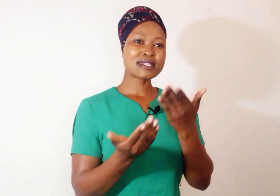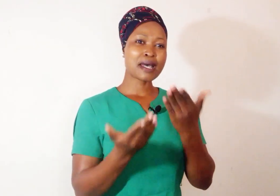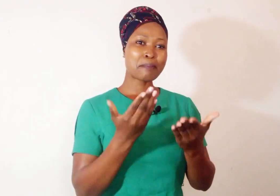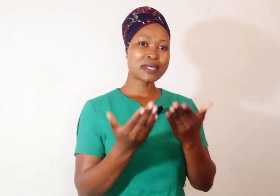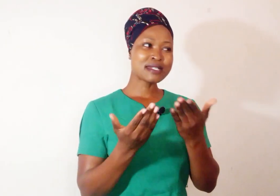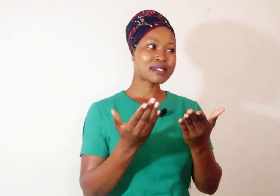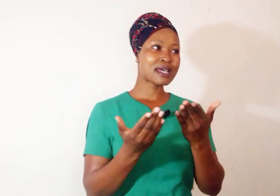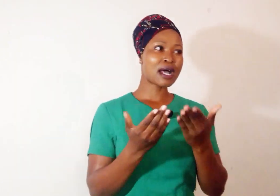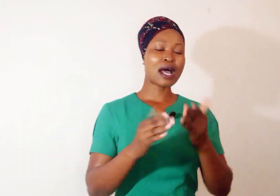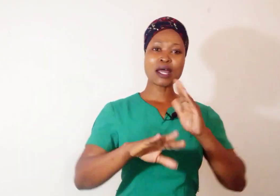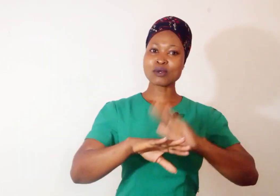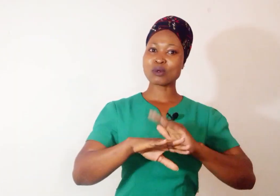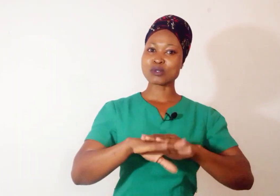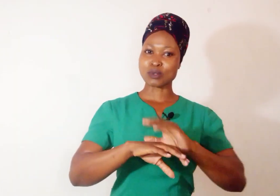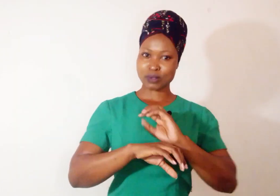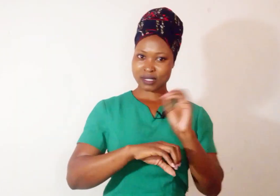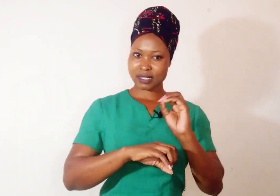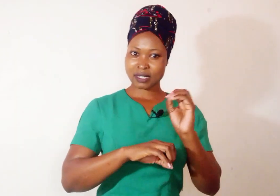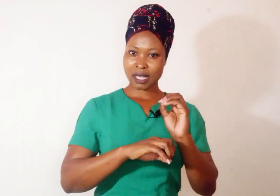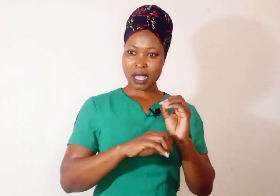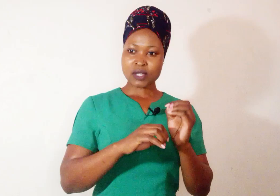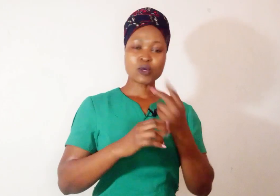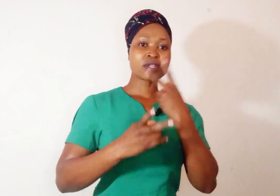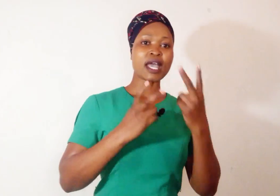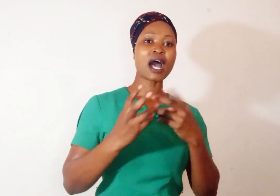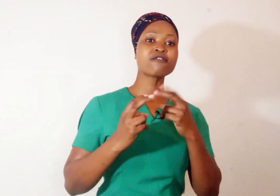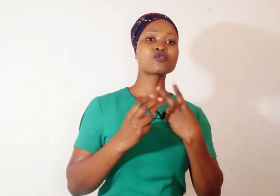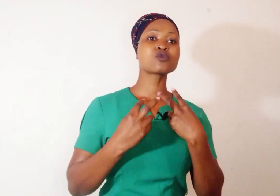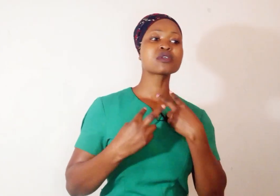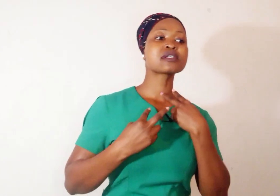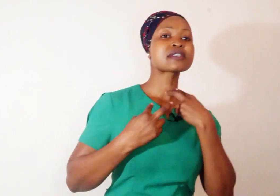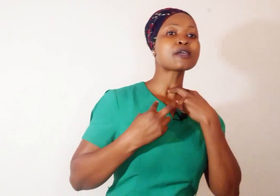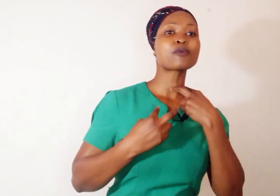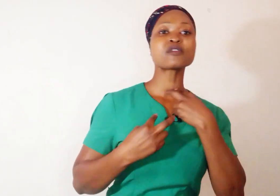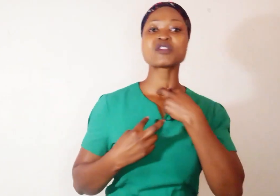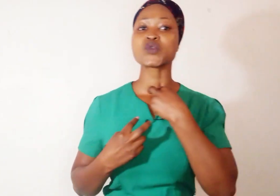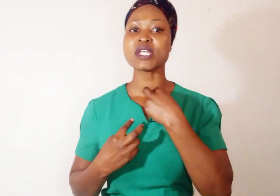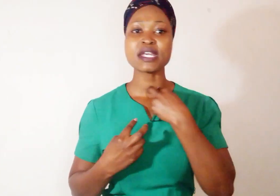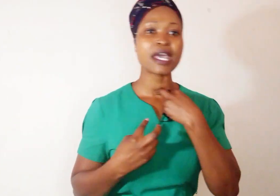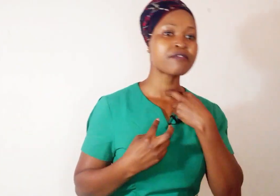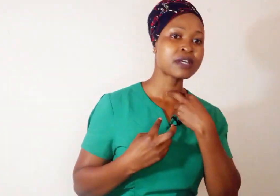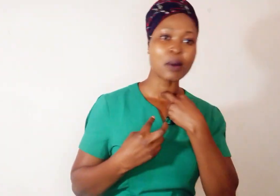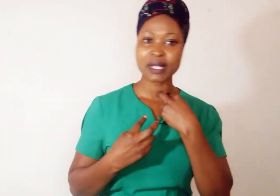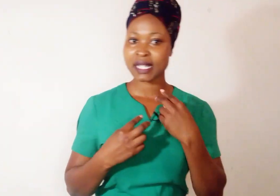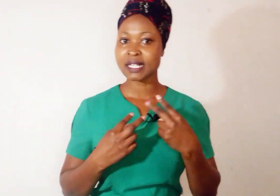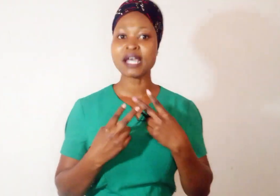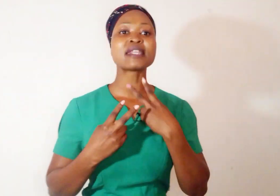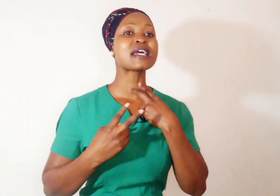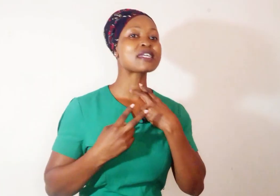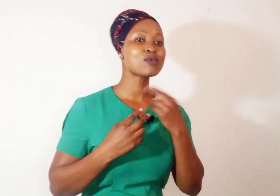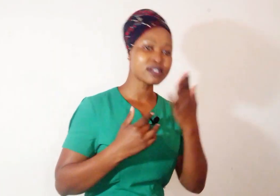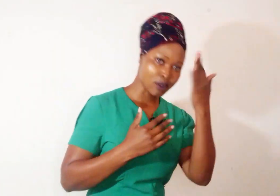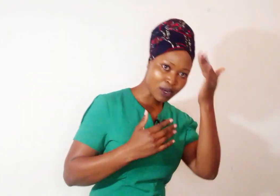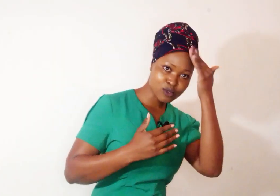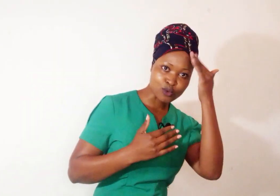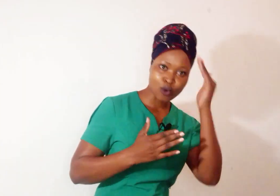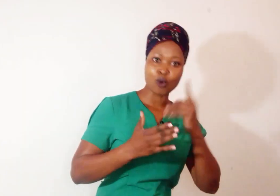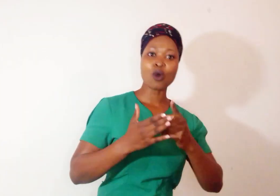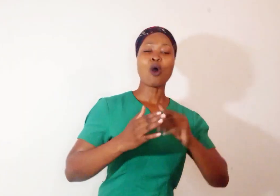a bit not good. So they have to keep on straining every now and then. They're curious, they want to know